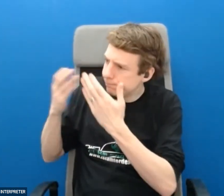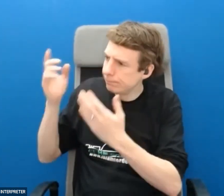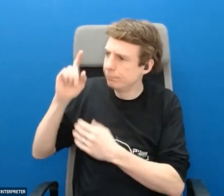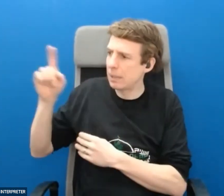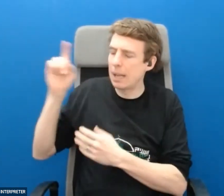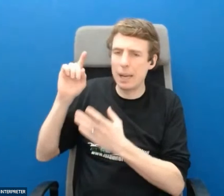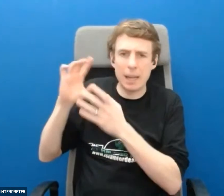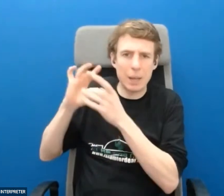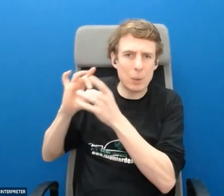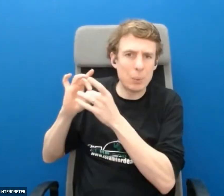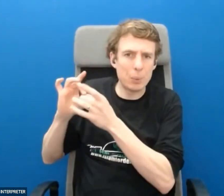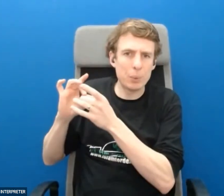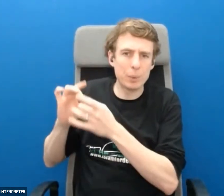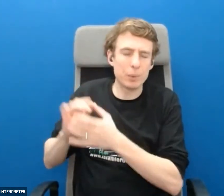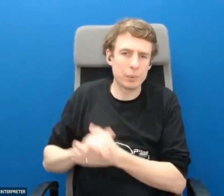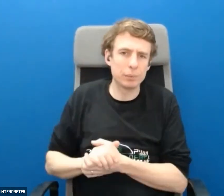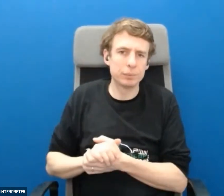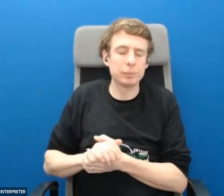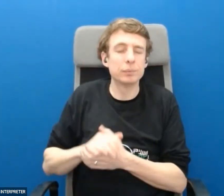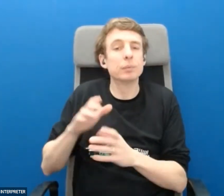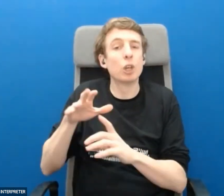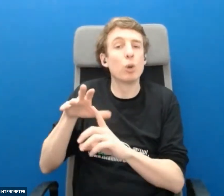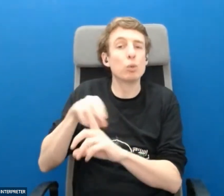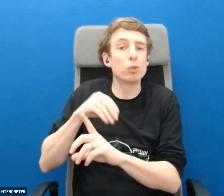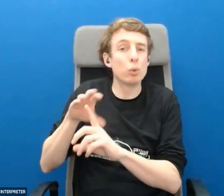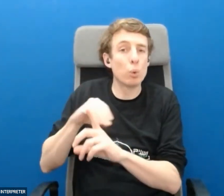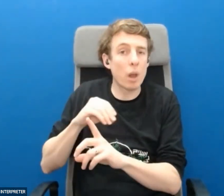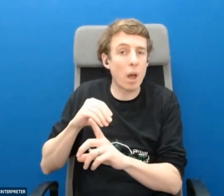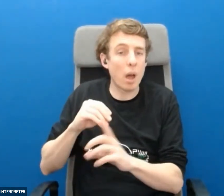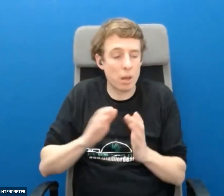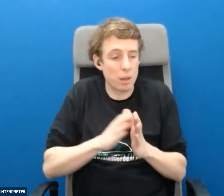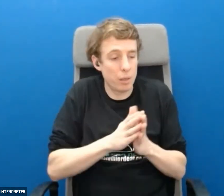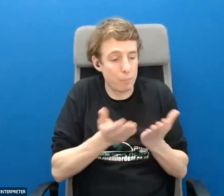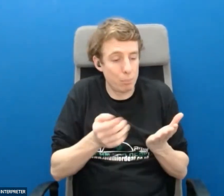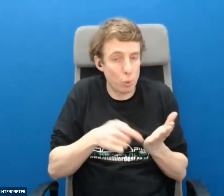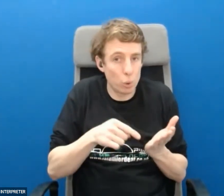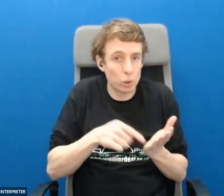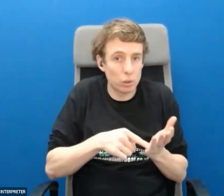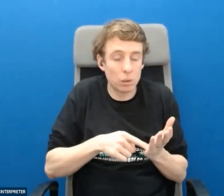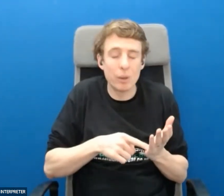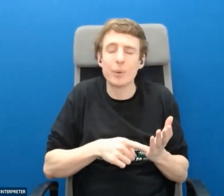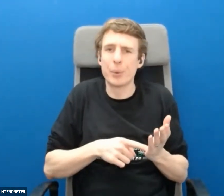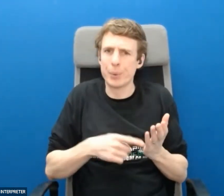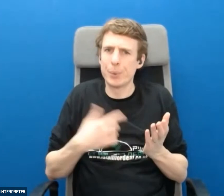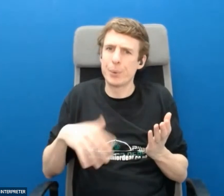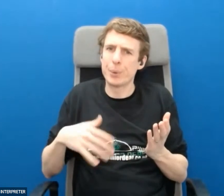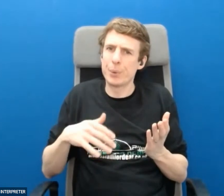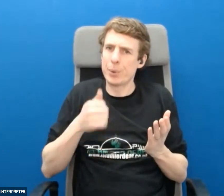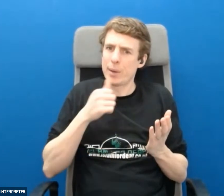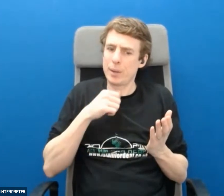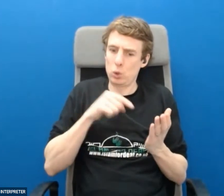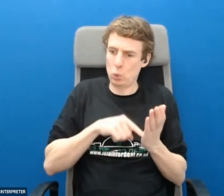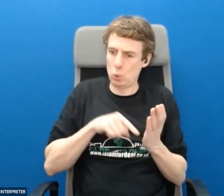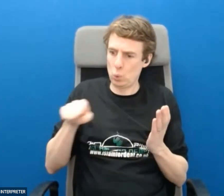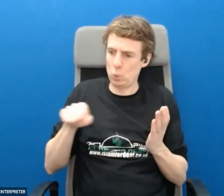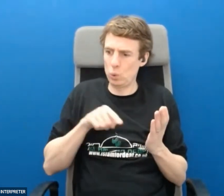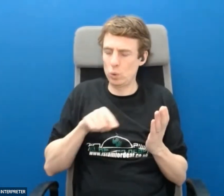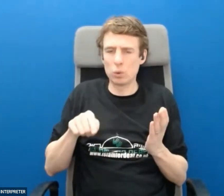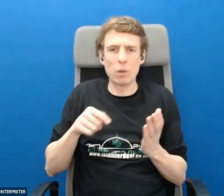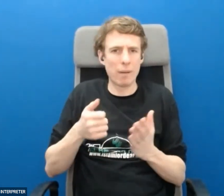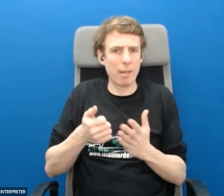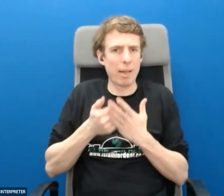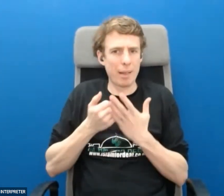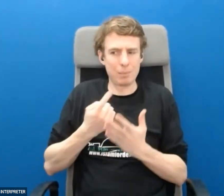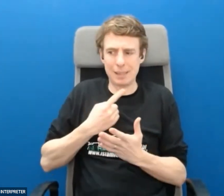the Sunnah, then these are things that the slave uses to encourage them to get close to Allah, especially when they